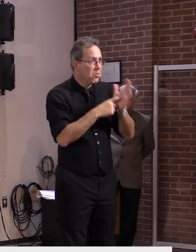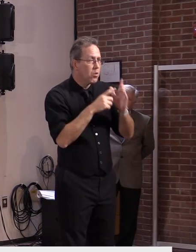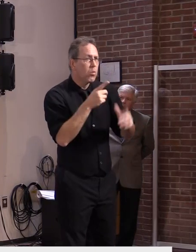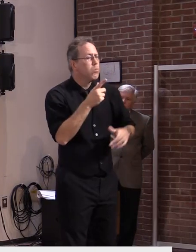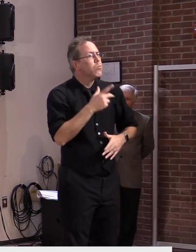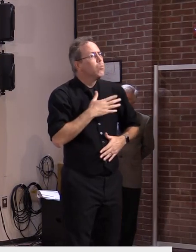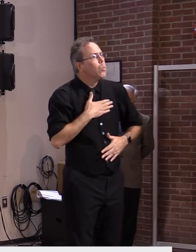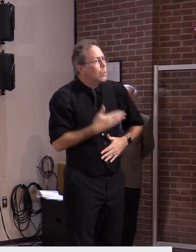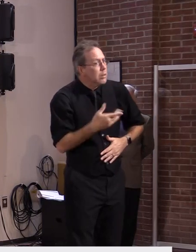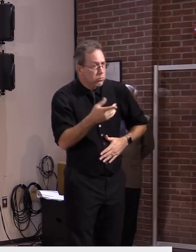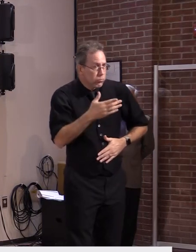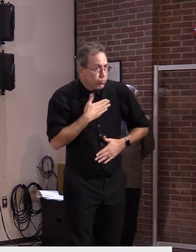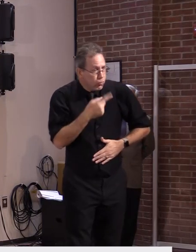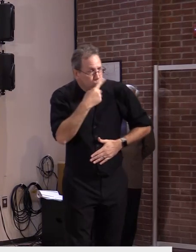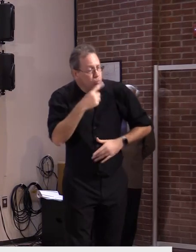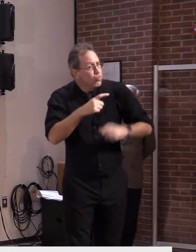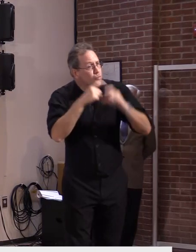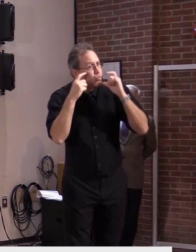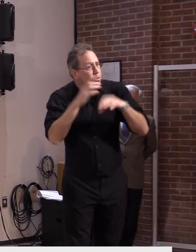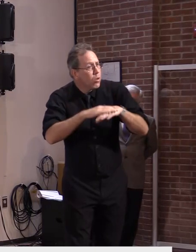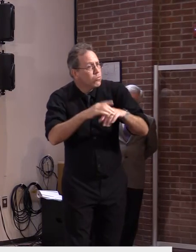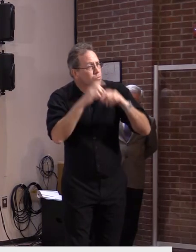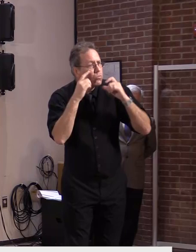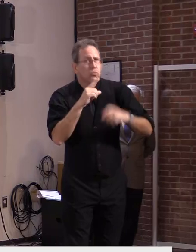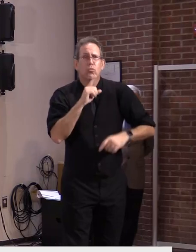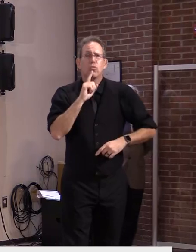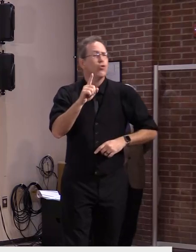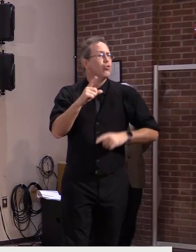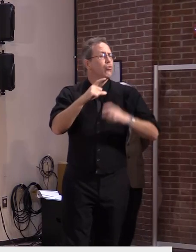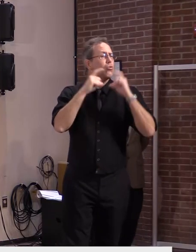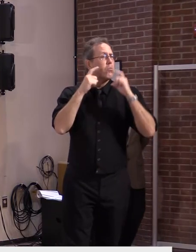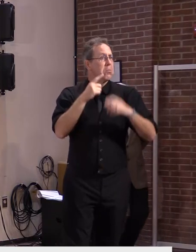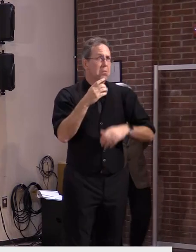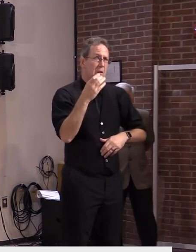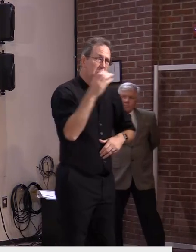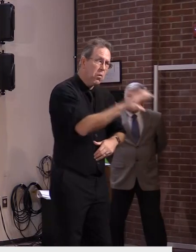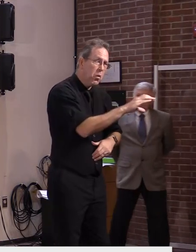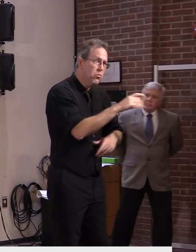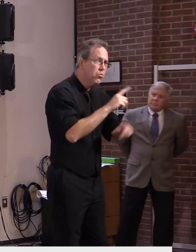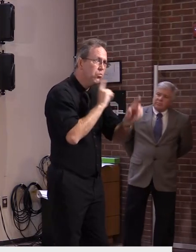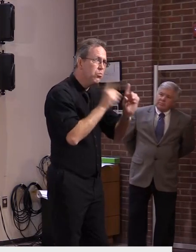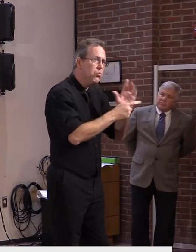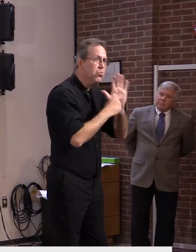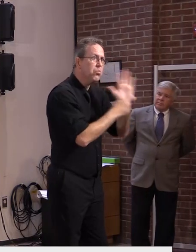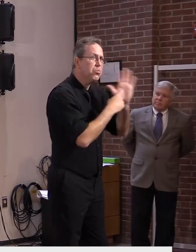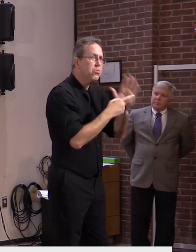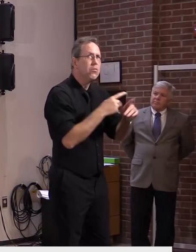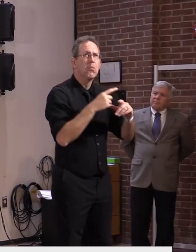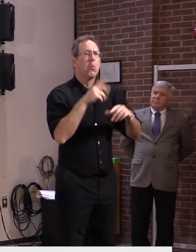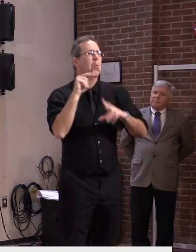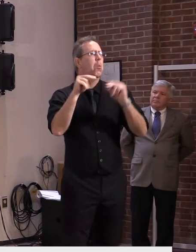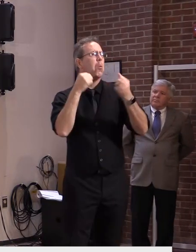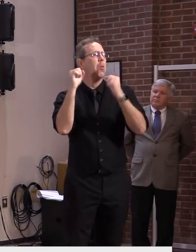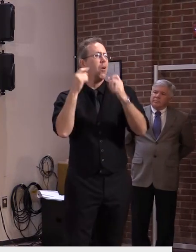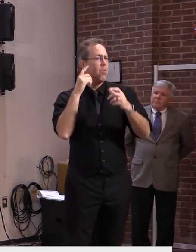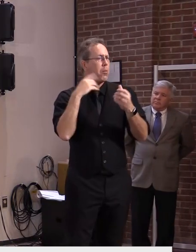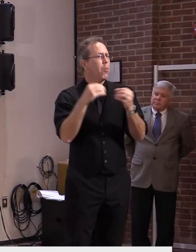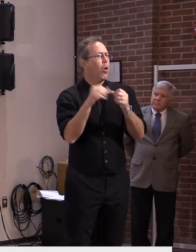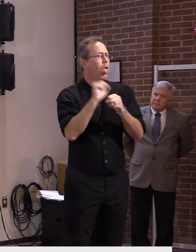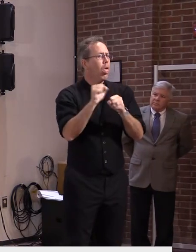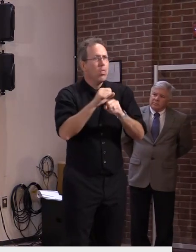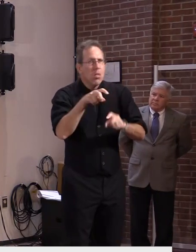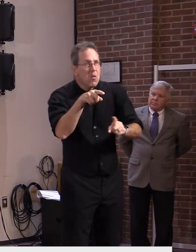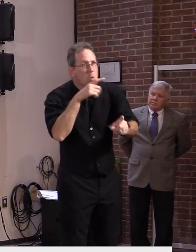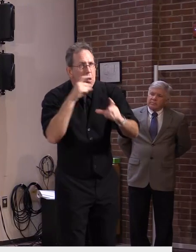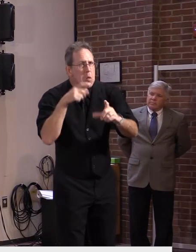think that we would take our eyes away and our focus away from doing what we can to